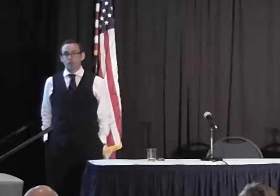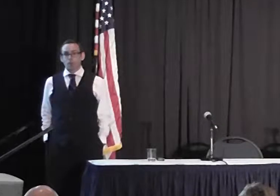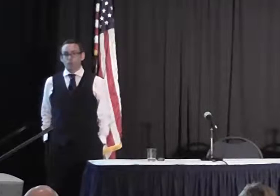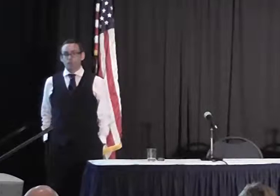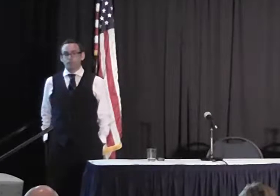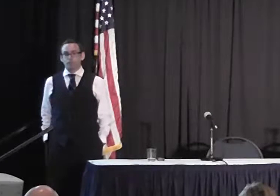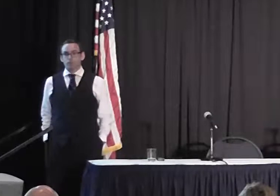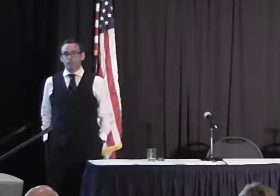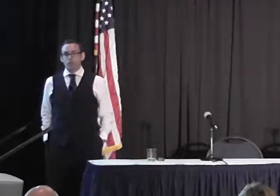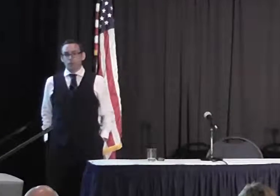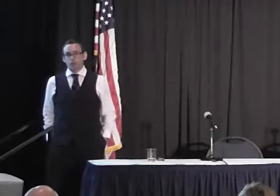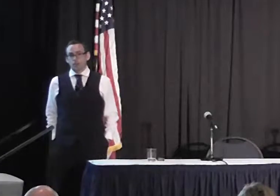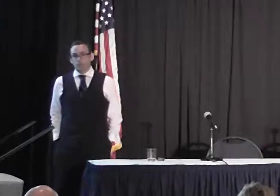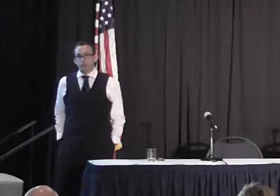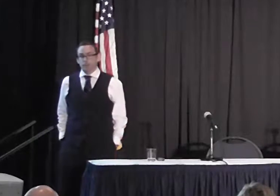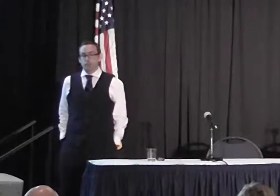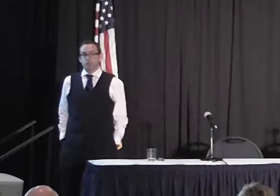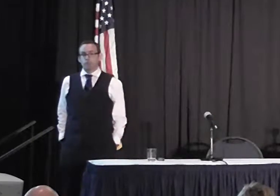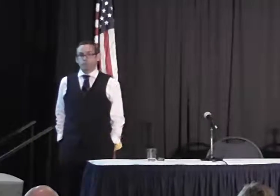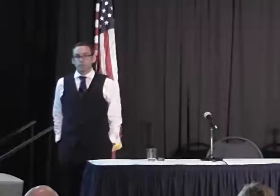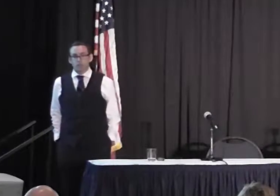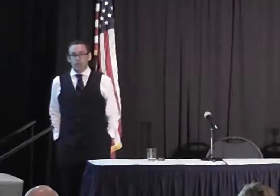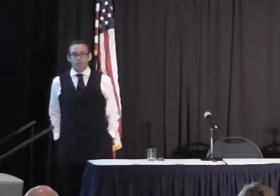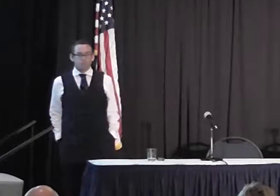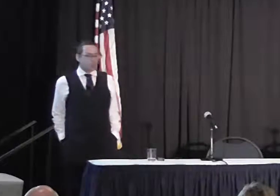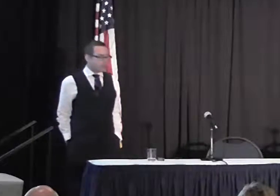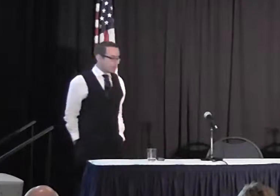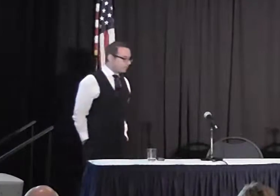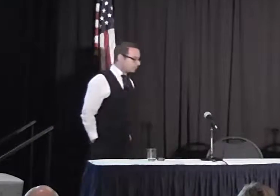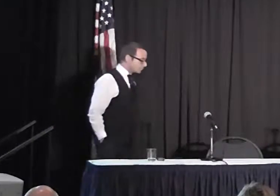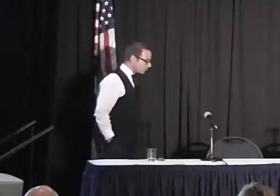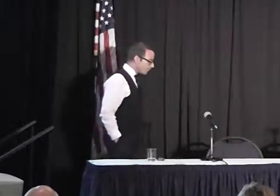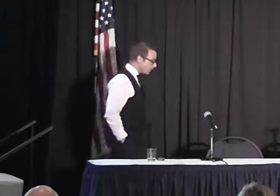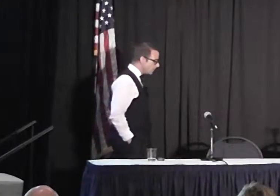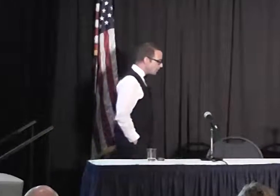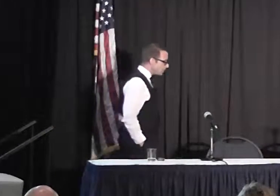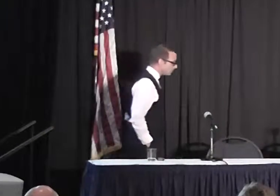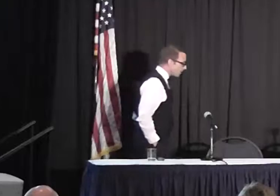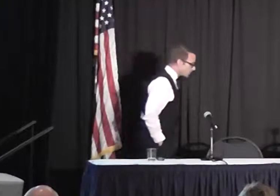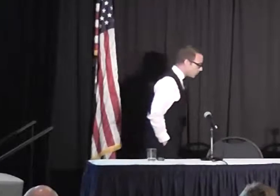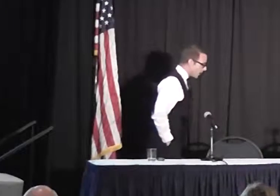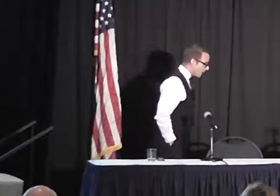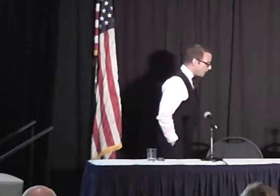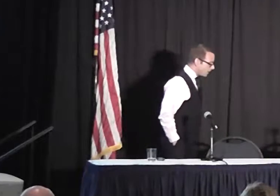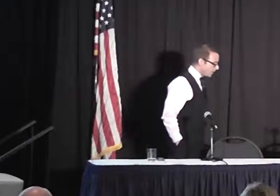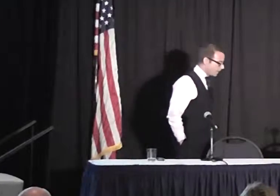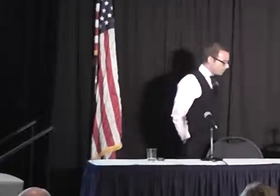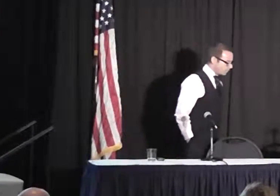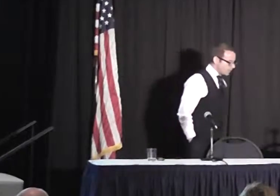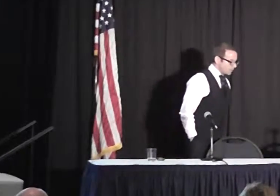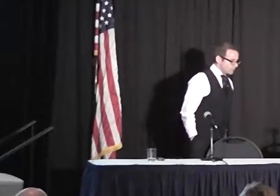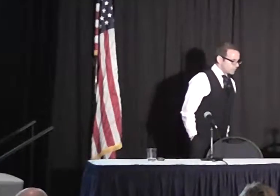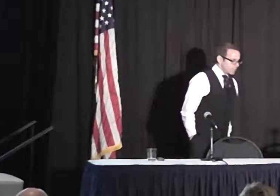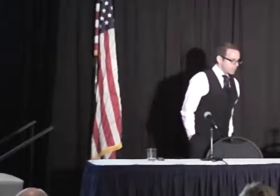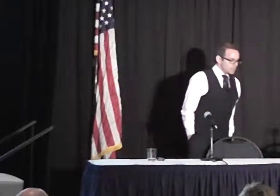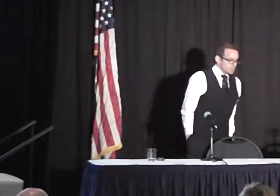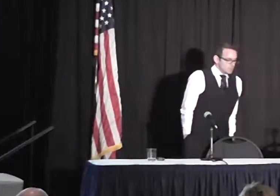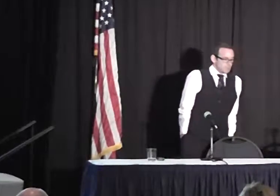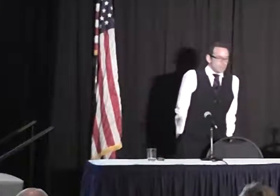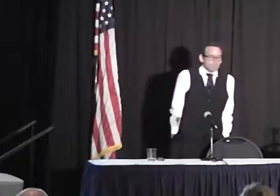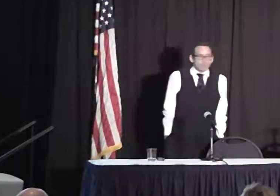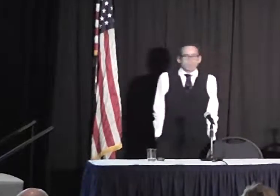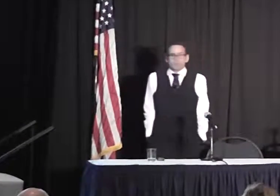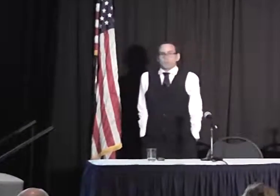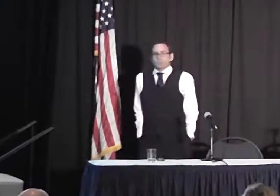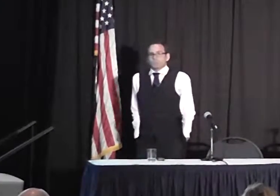of oil sat there waiting for the sanctions to be lifted there. in terms of elsewhere, these tankers,